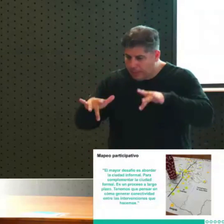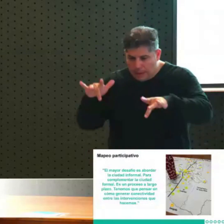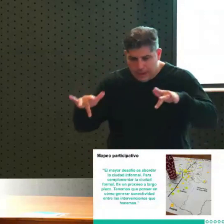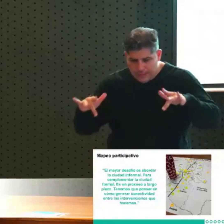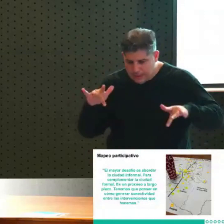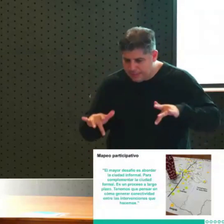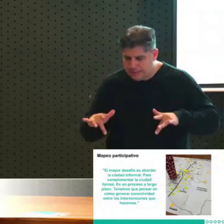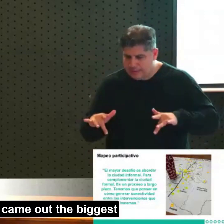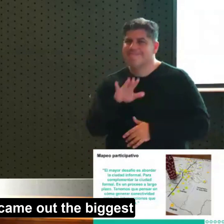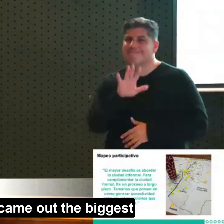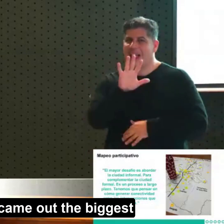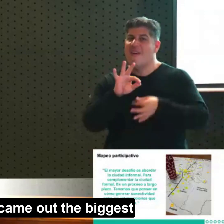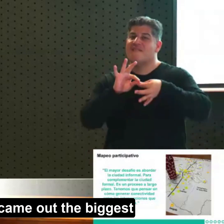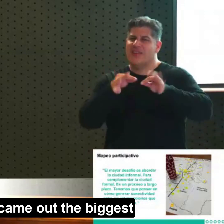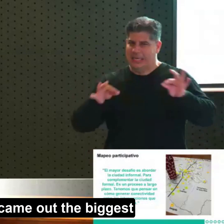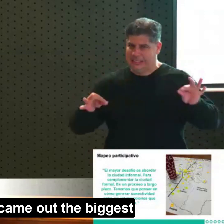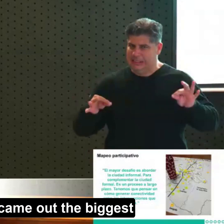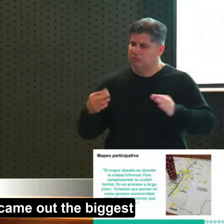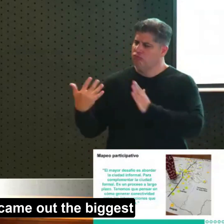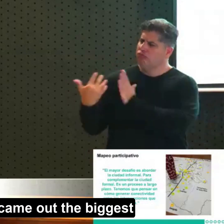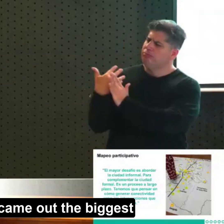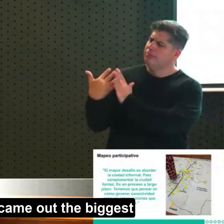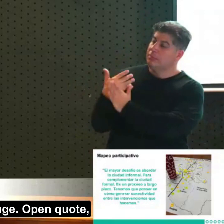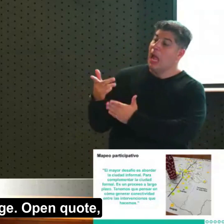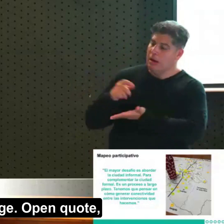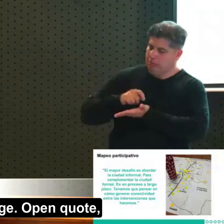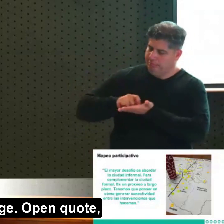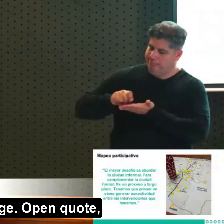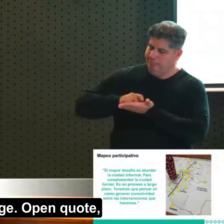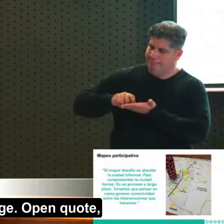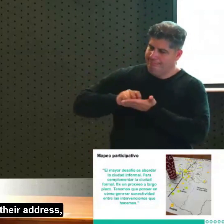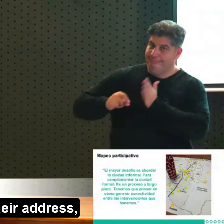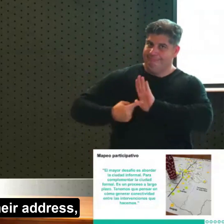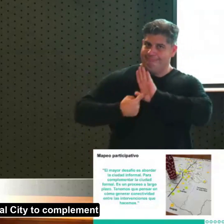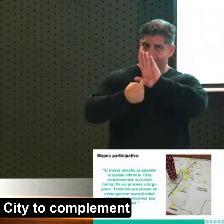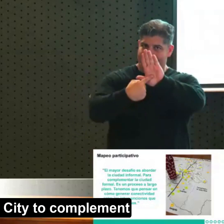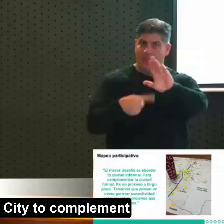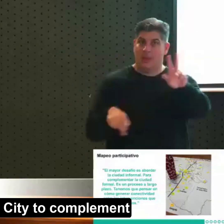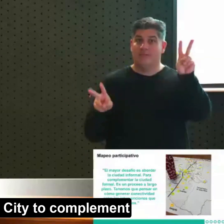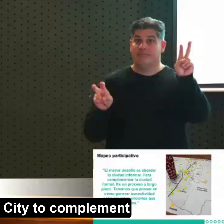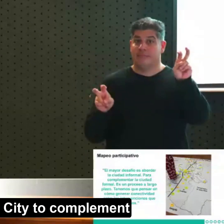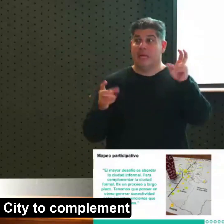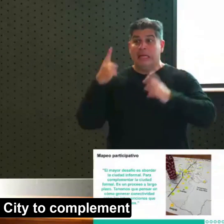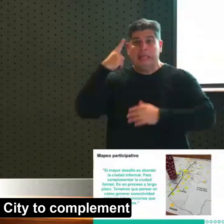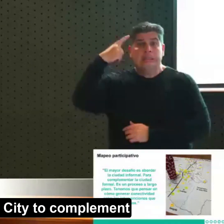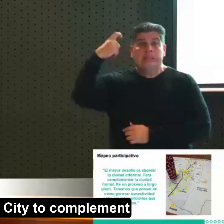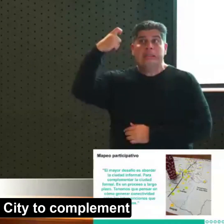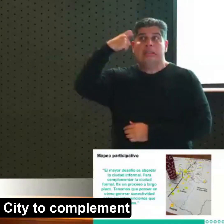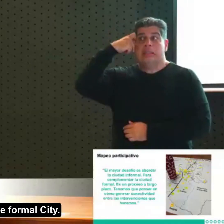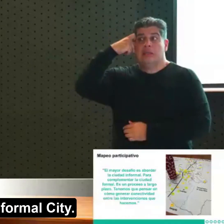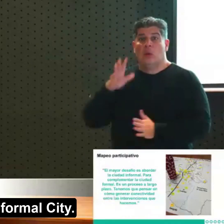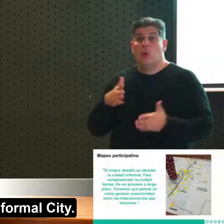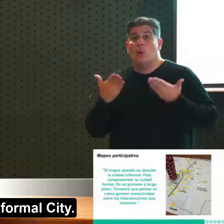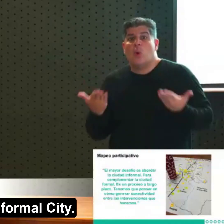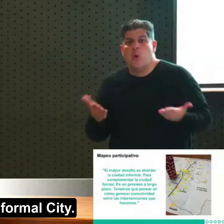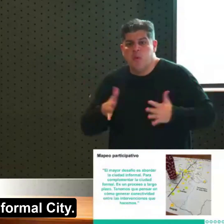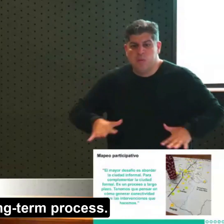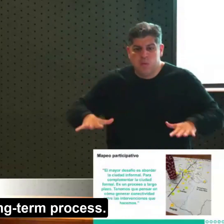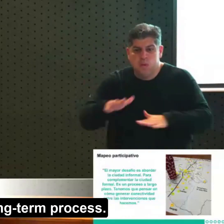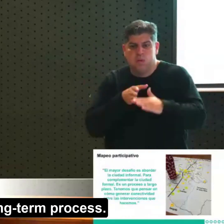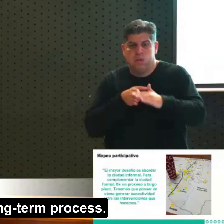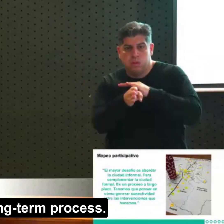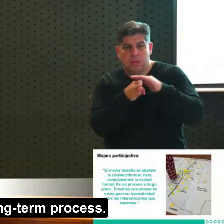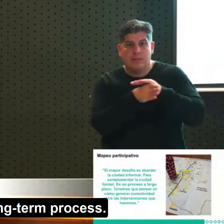phrases or mottos that came out. The biggest challenge, open quote, is to address the informal city, to complement the formal